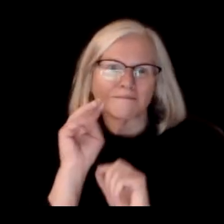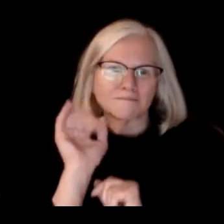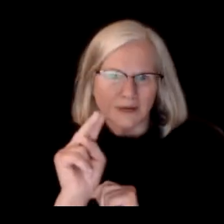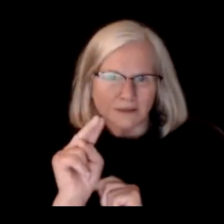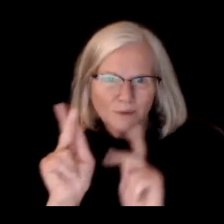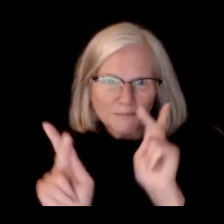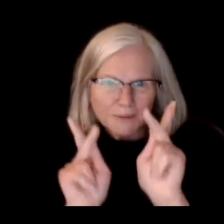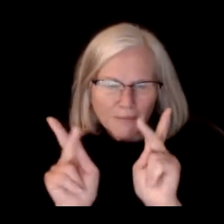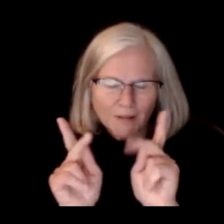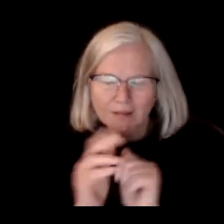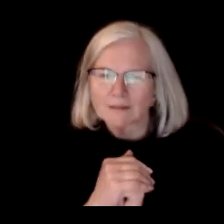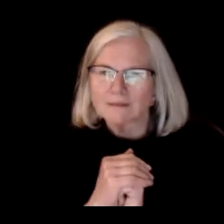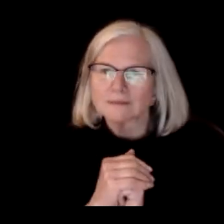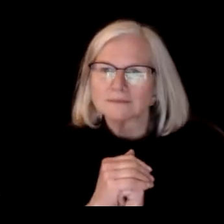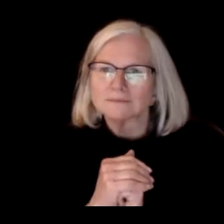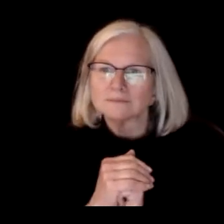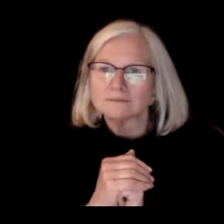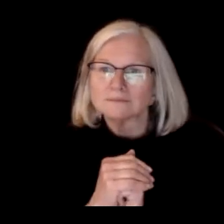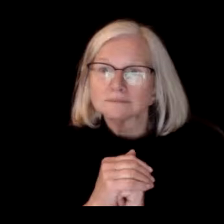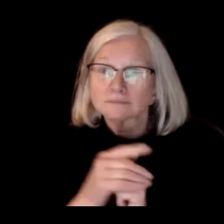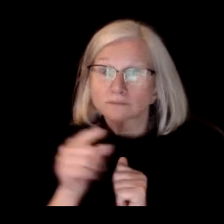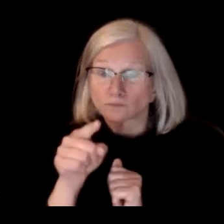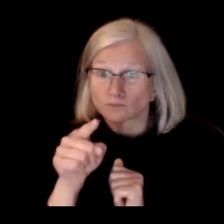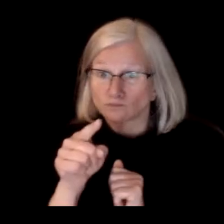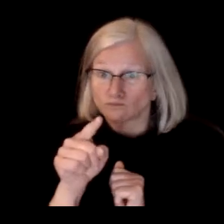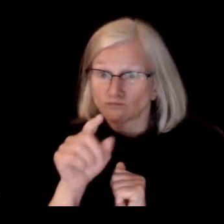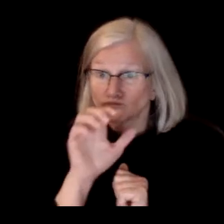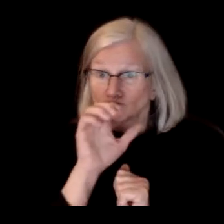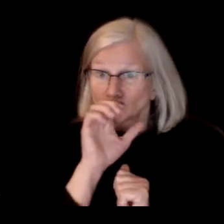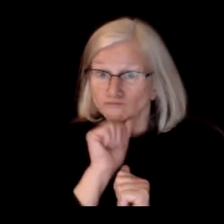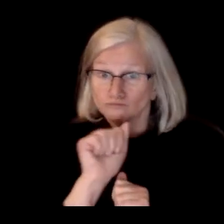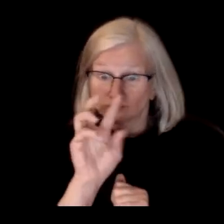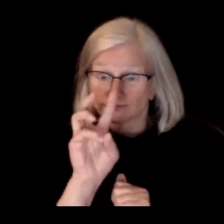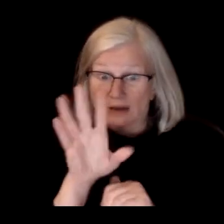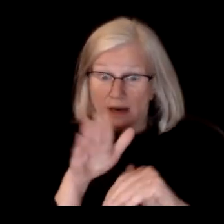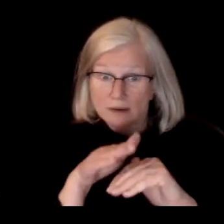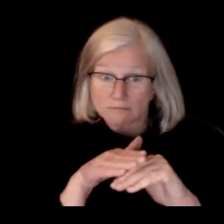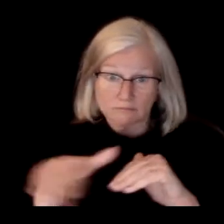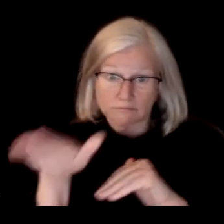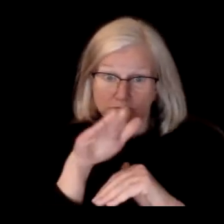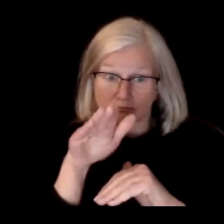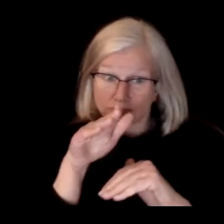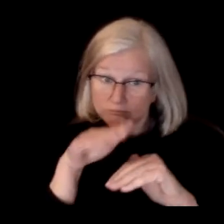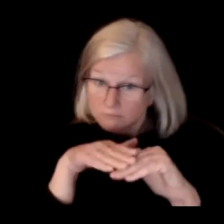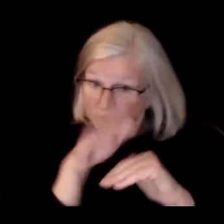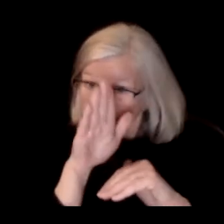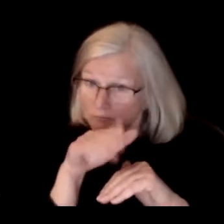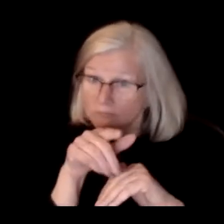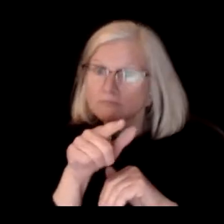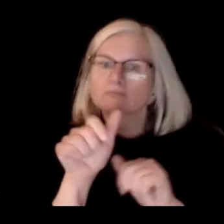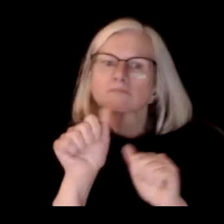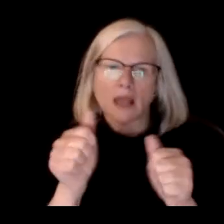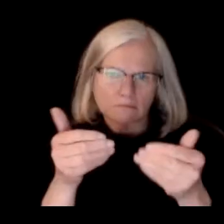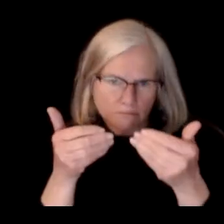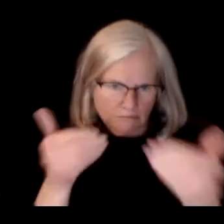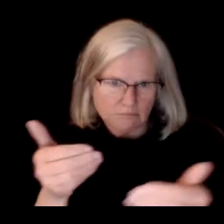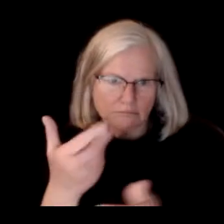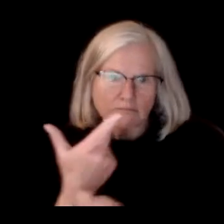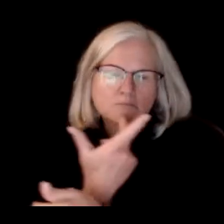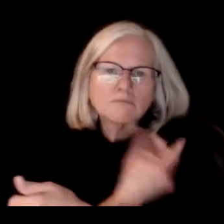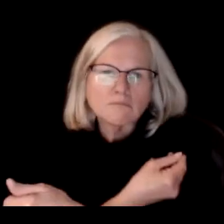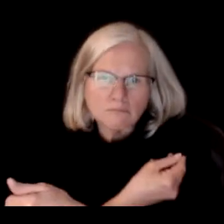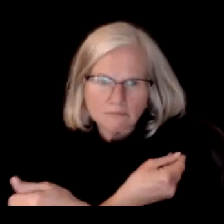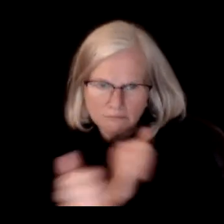older. Today's announcement is designed simply to remove barriers to healthcare providers and other vaccination